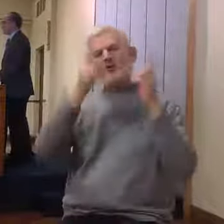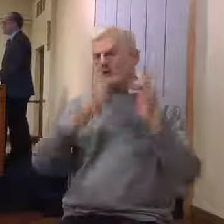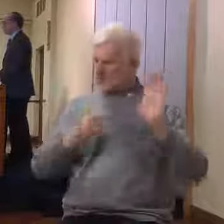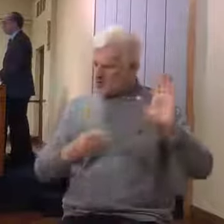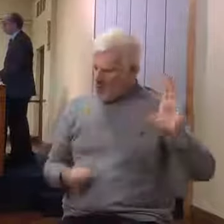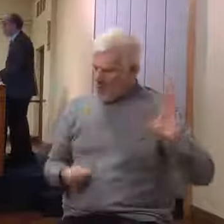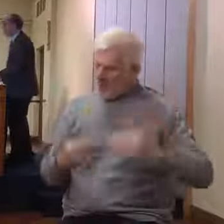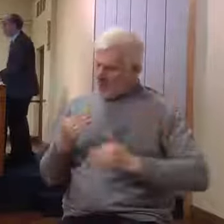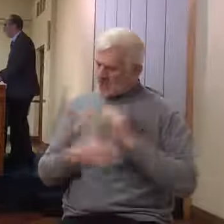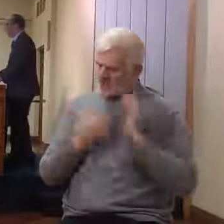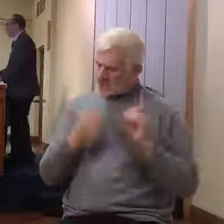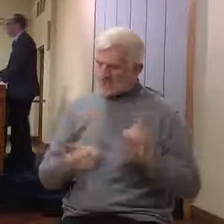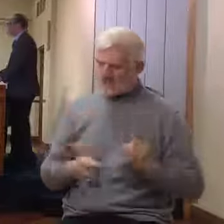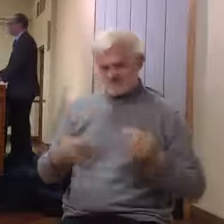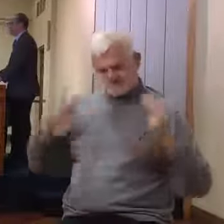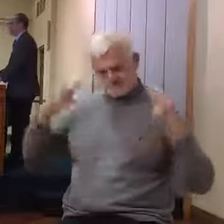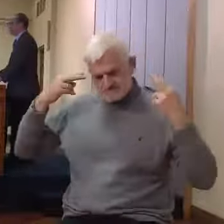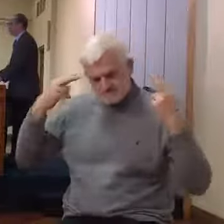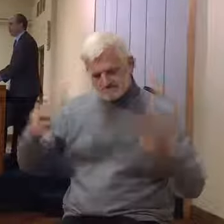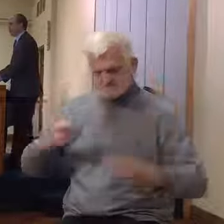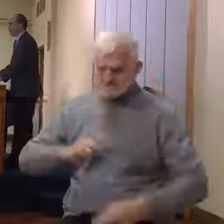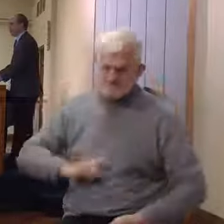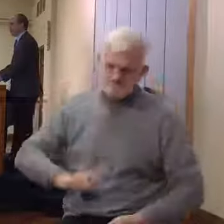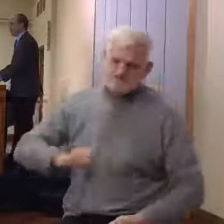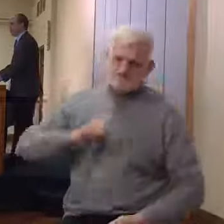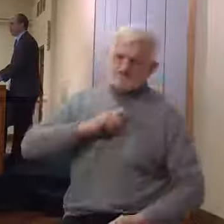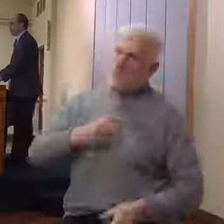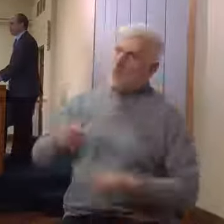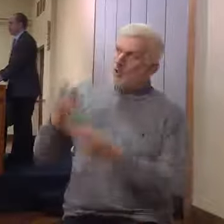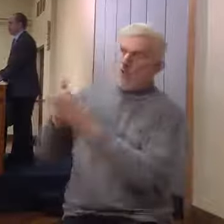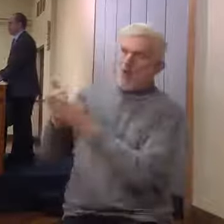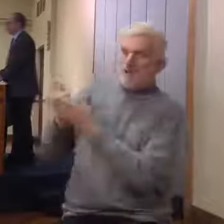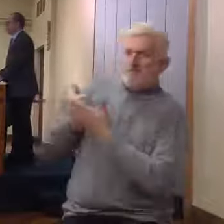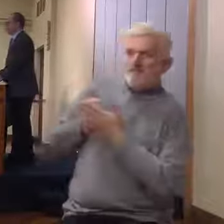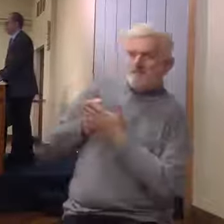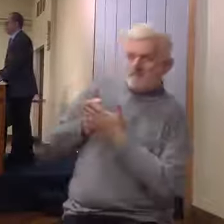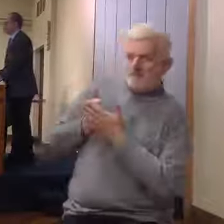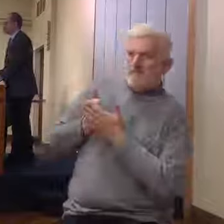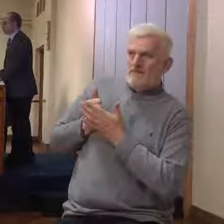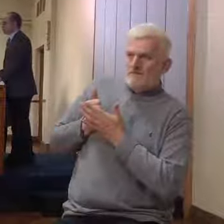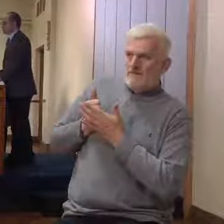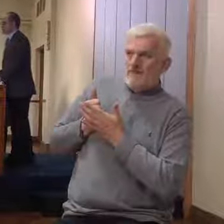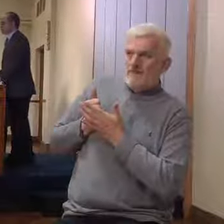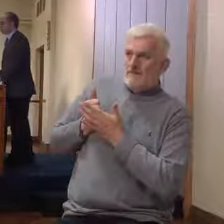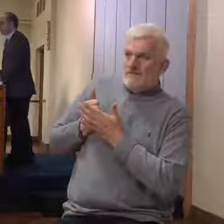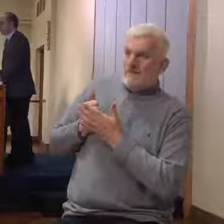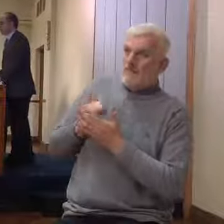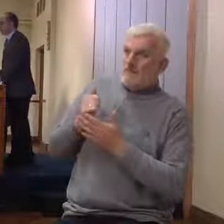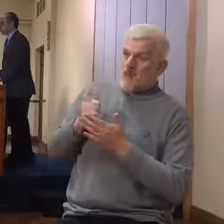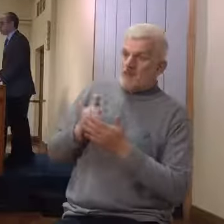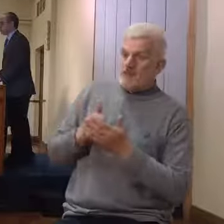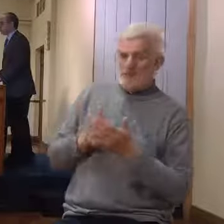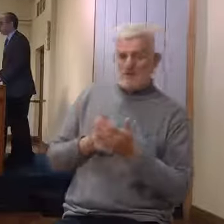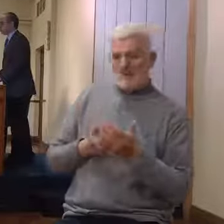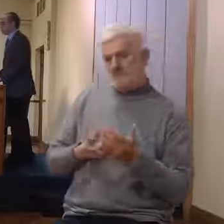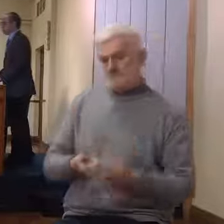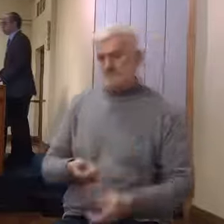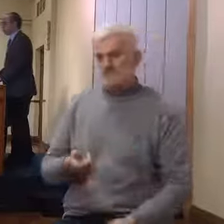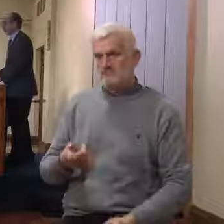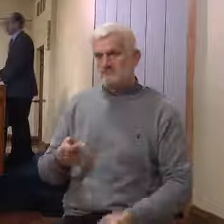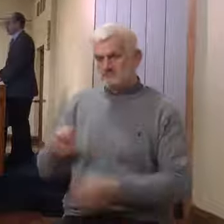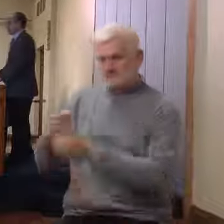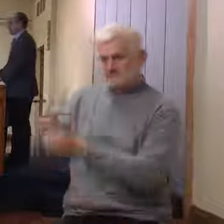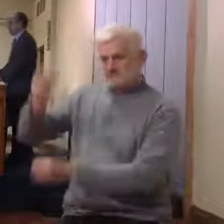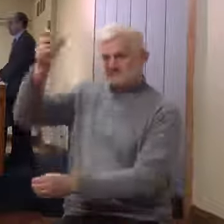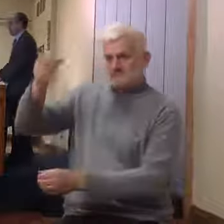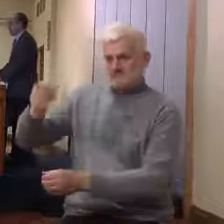and boldly, with the help of God, even when they were put at the stake to be slaughtered, to be